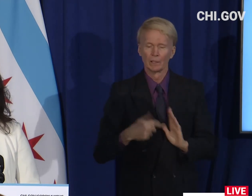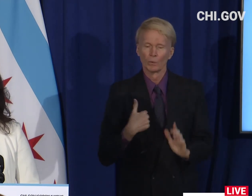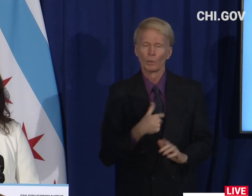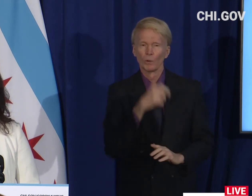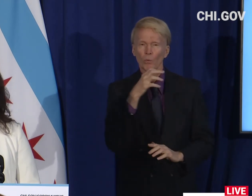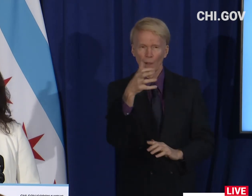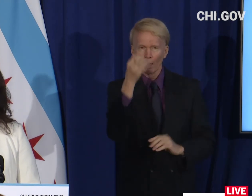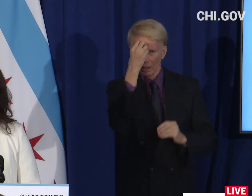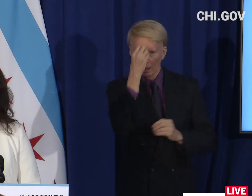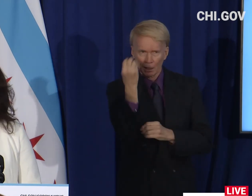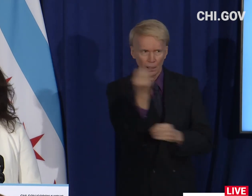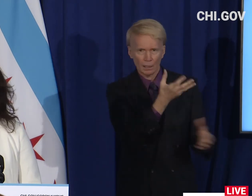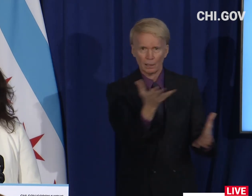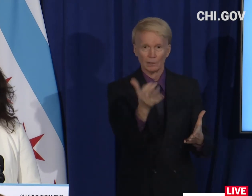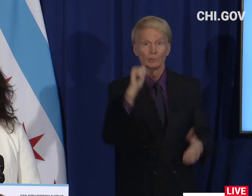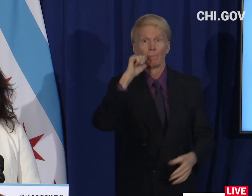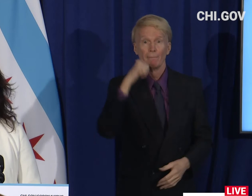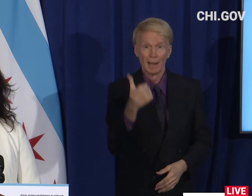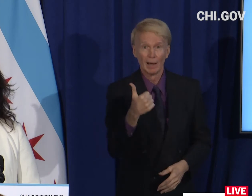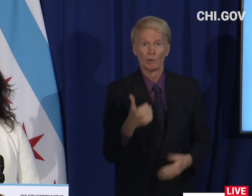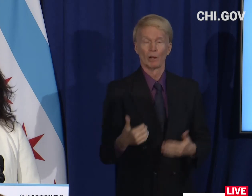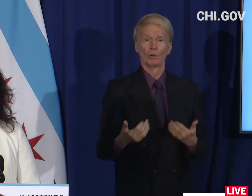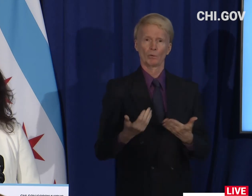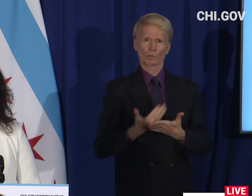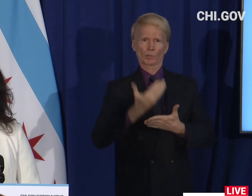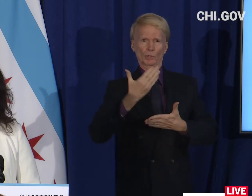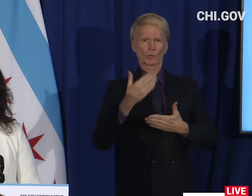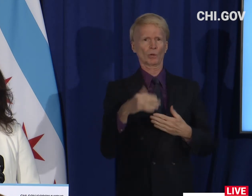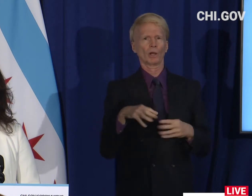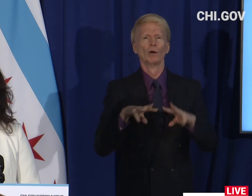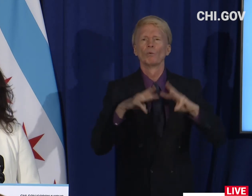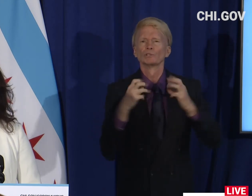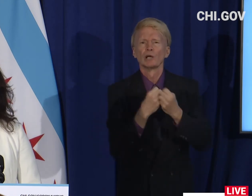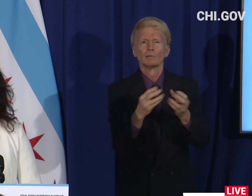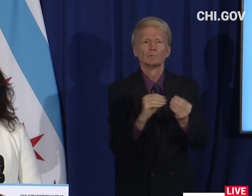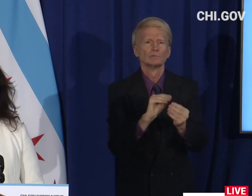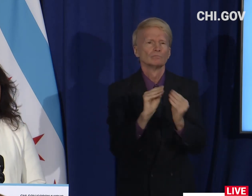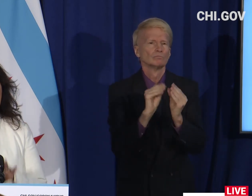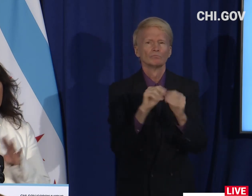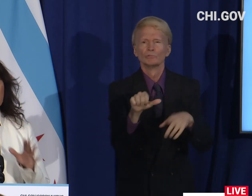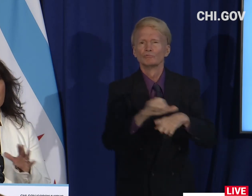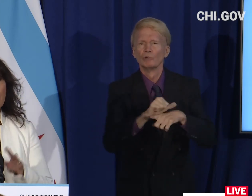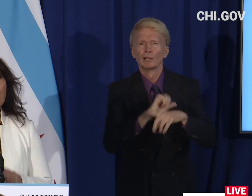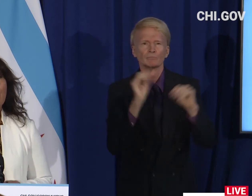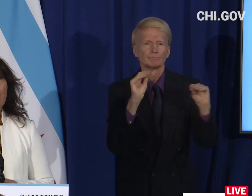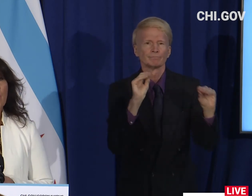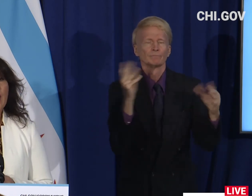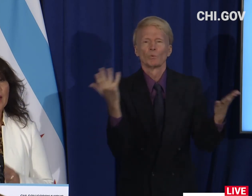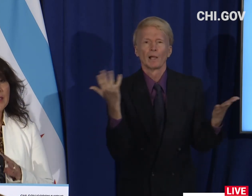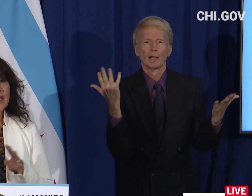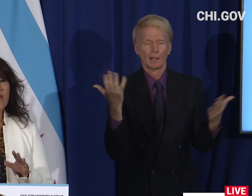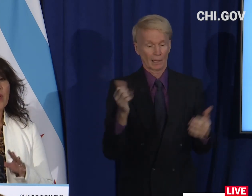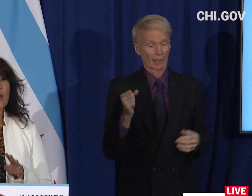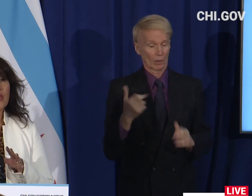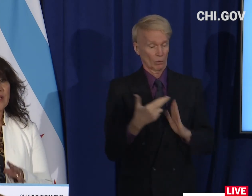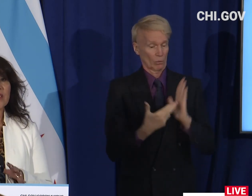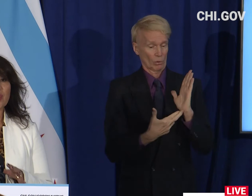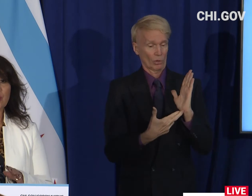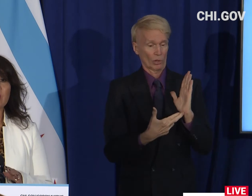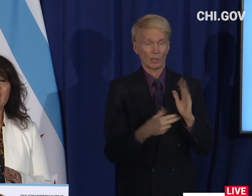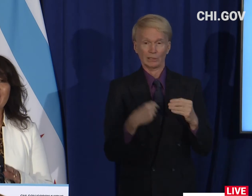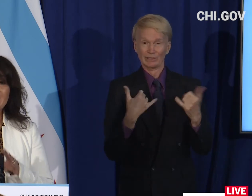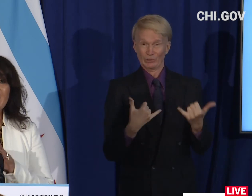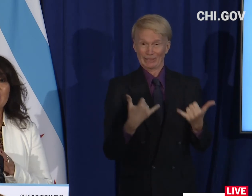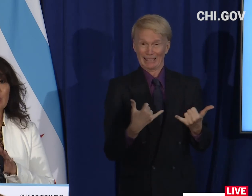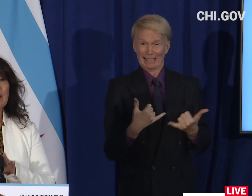communicating to the business community starting tomorrow. We're holding workshops to ensure that while some of the guidelines have been presented